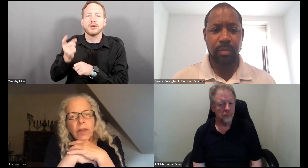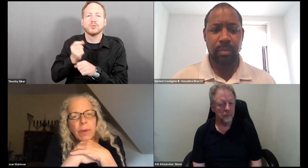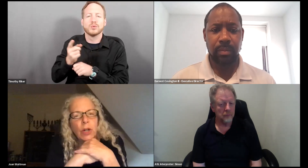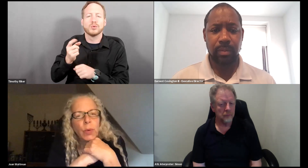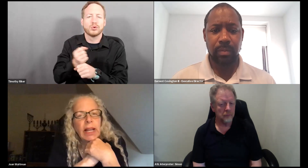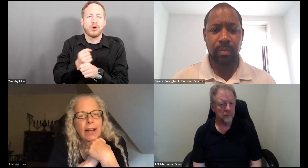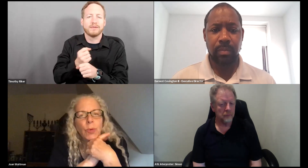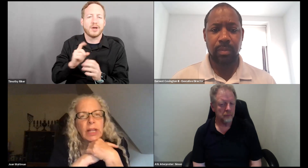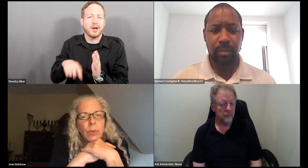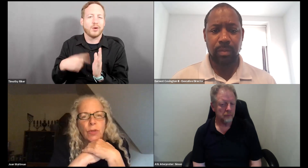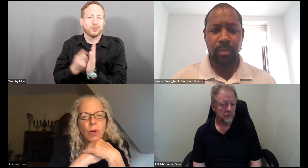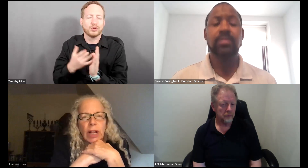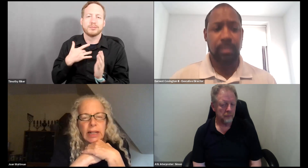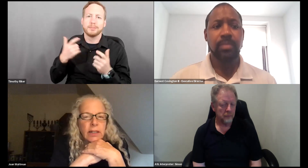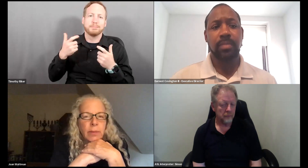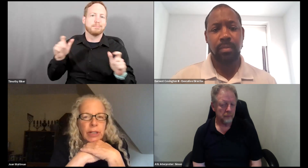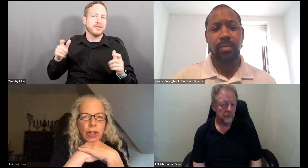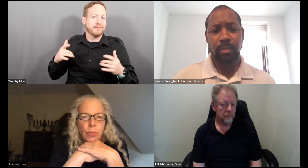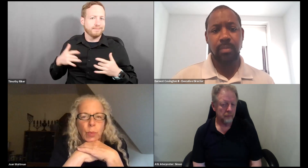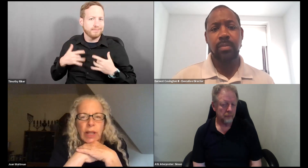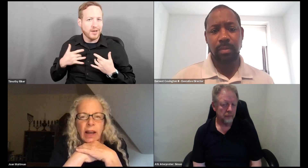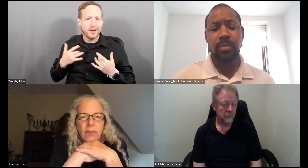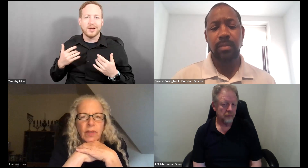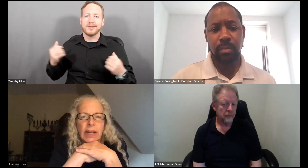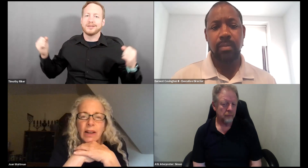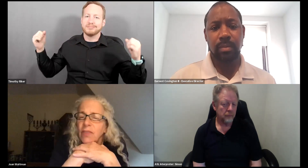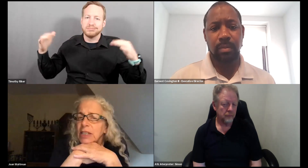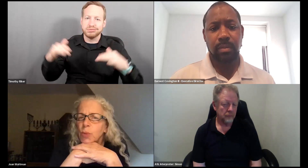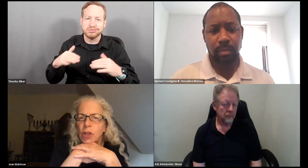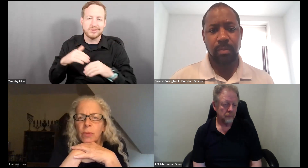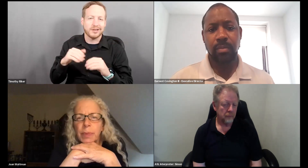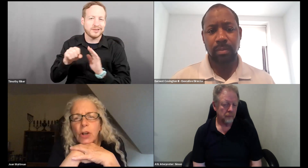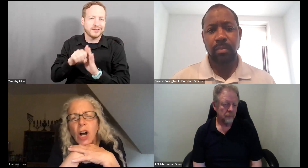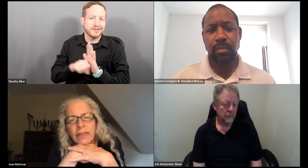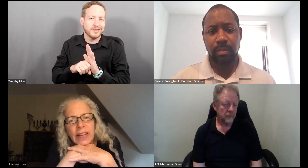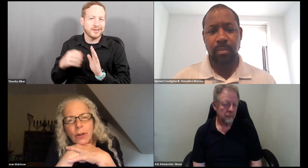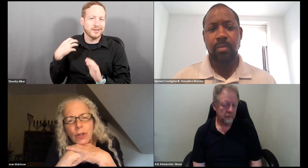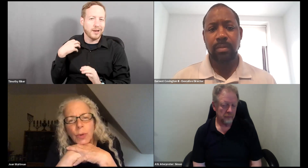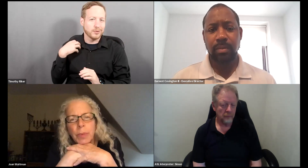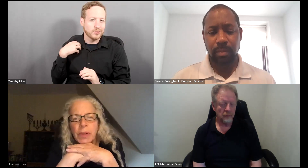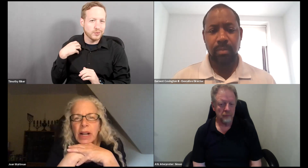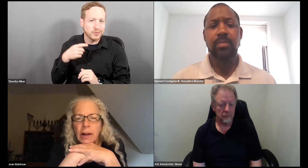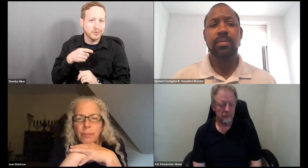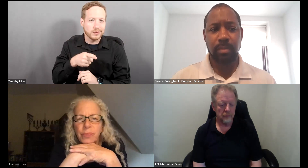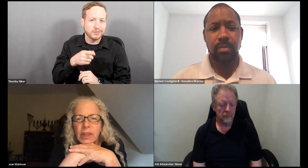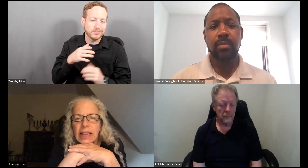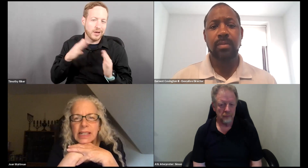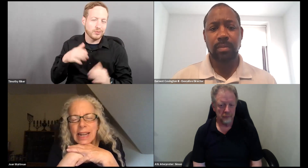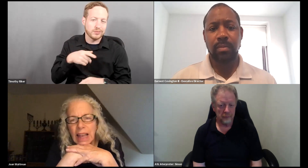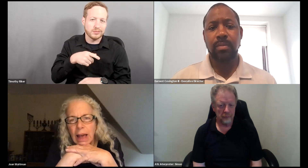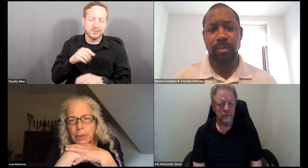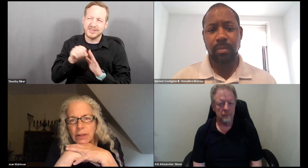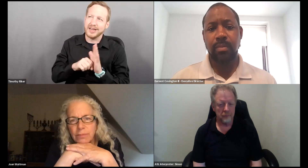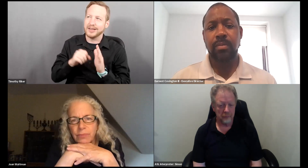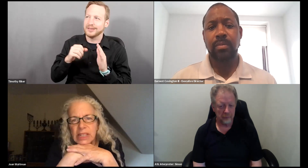What we've been doing annually with the Rhode Island Commission, we have like events with big coffee hours where people come at the